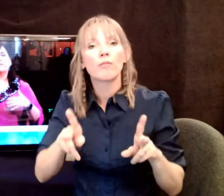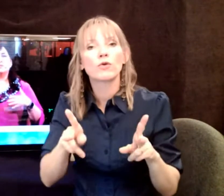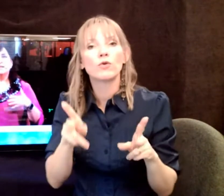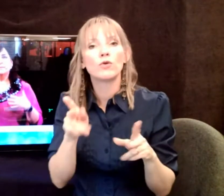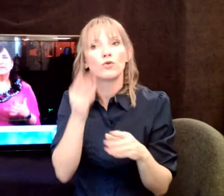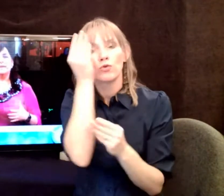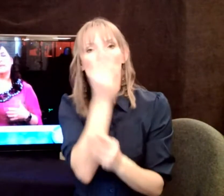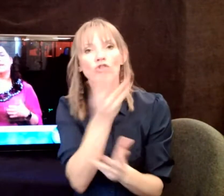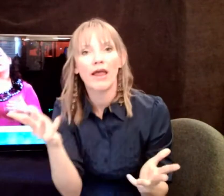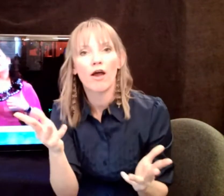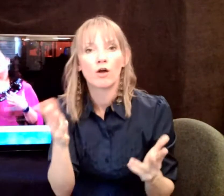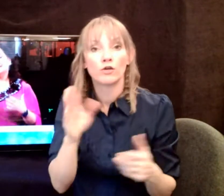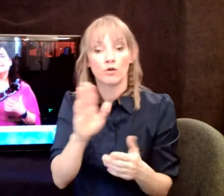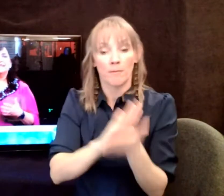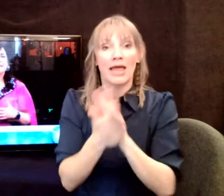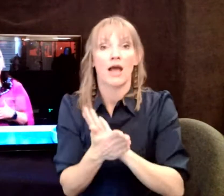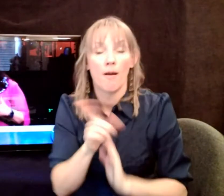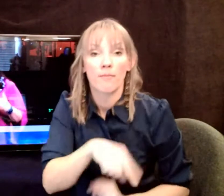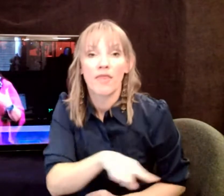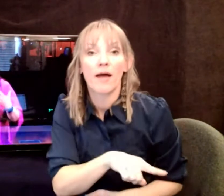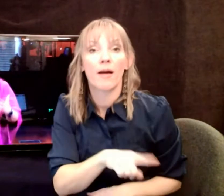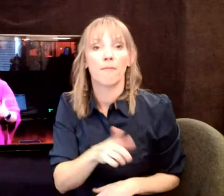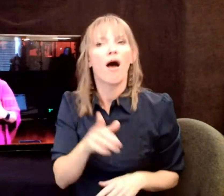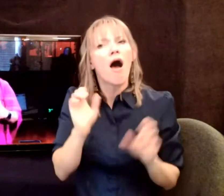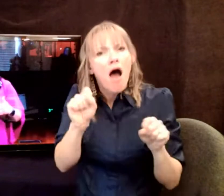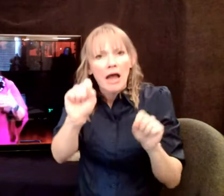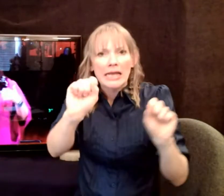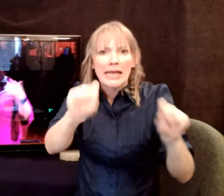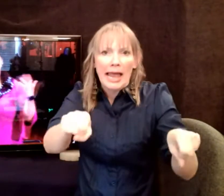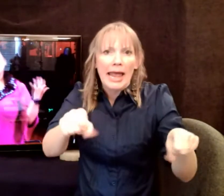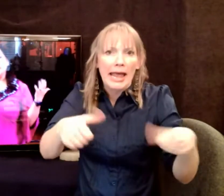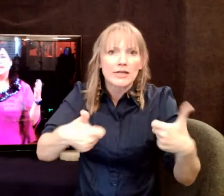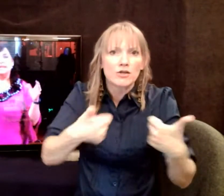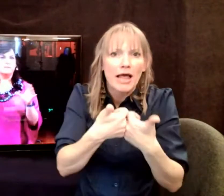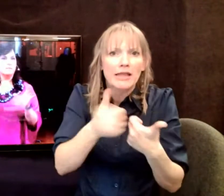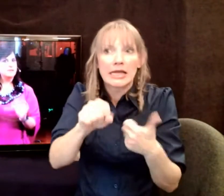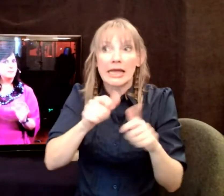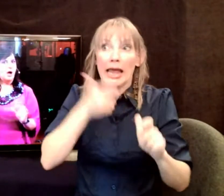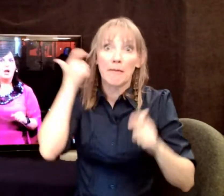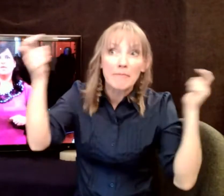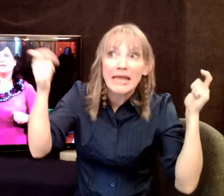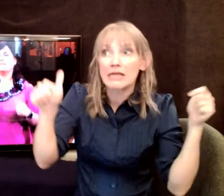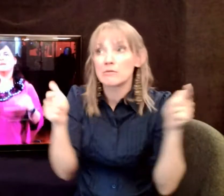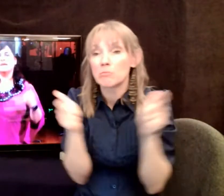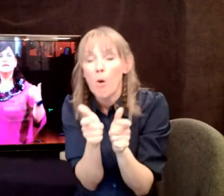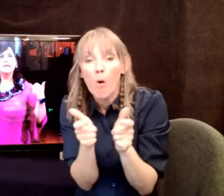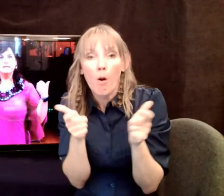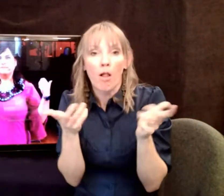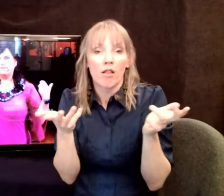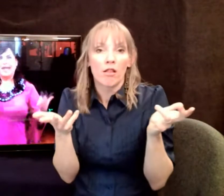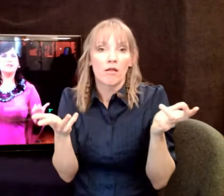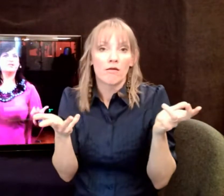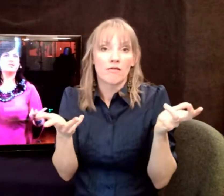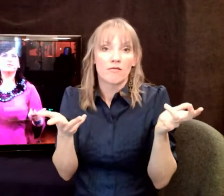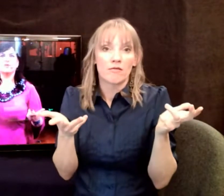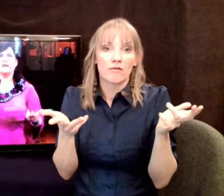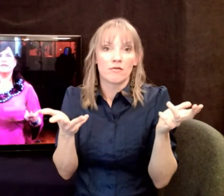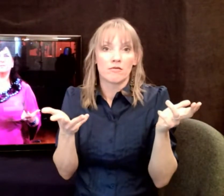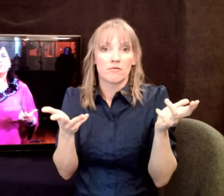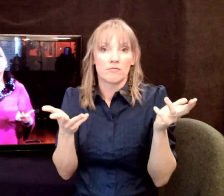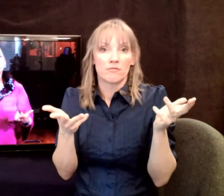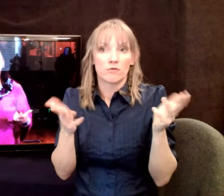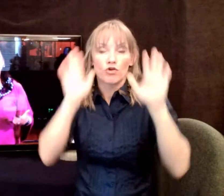them and to be them. And yes, they can be challenging, they can be big, they can be small, they can be flashes of